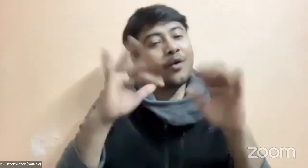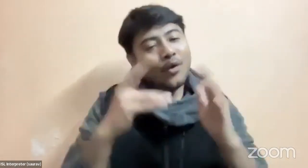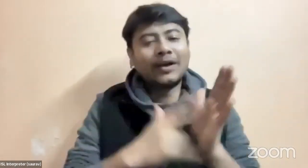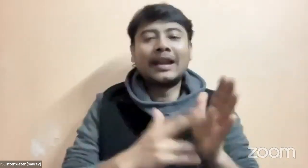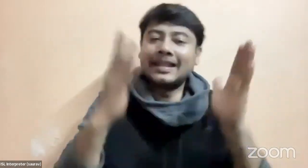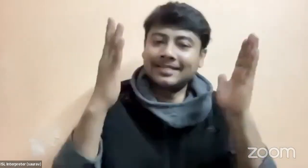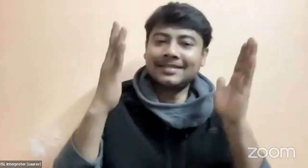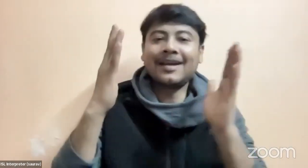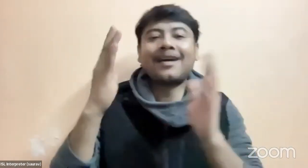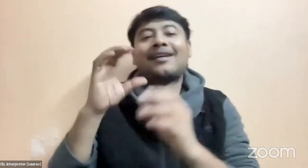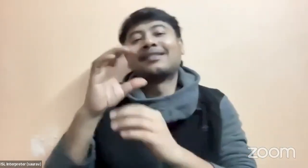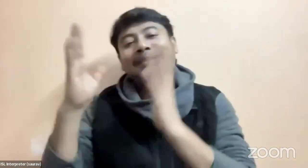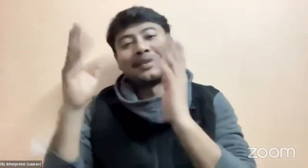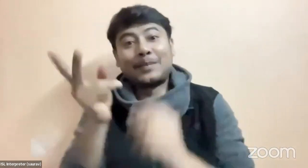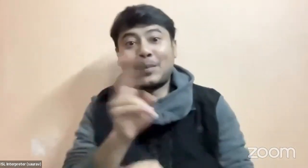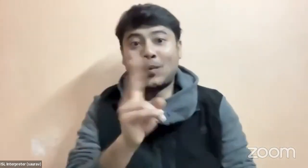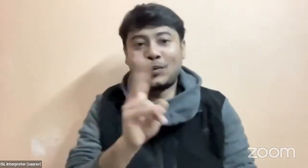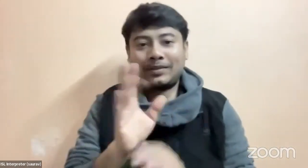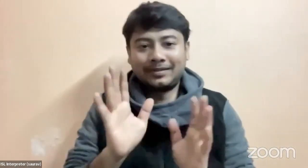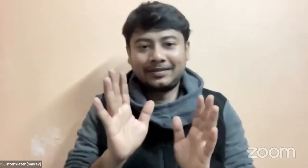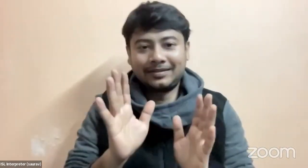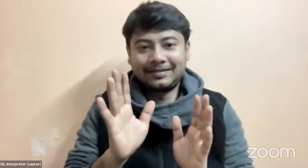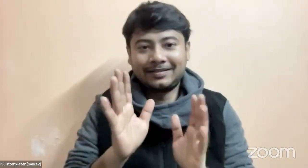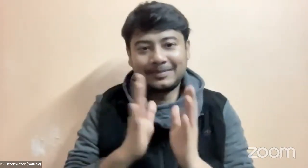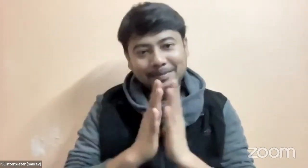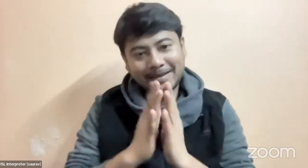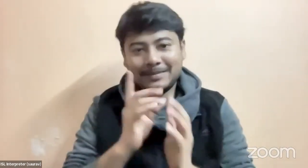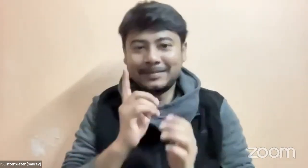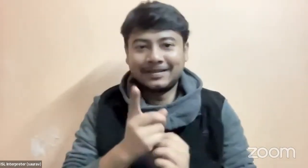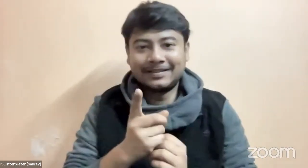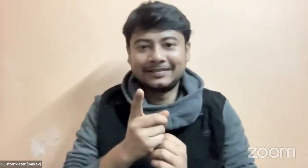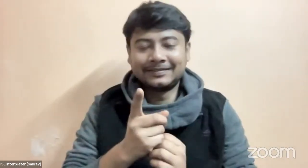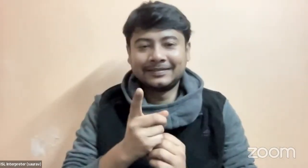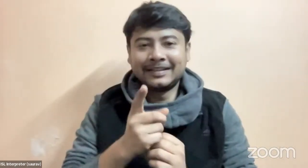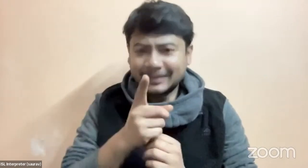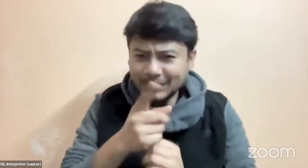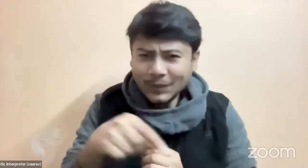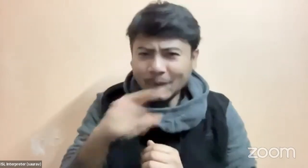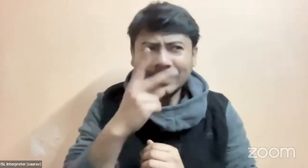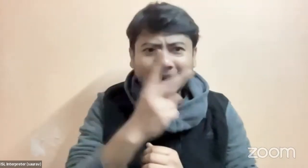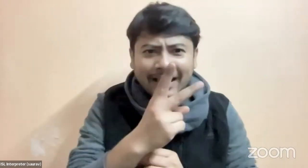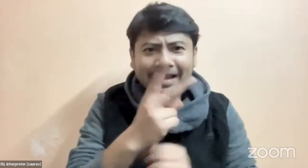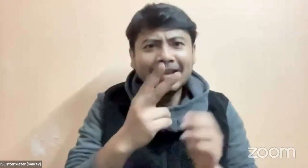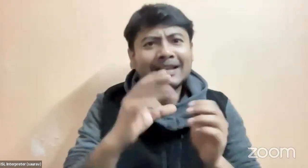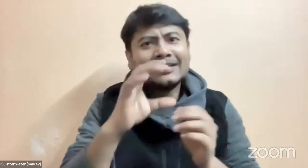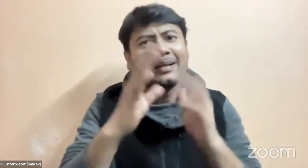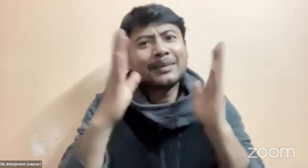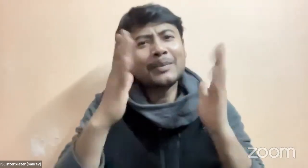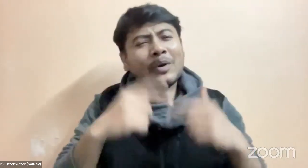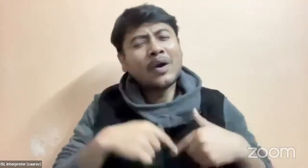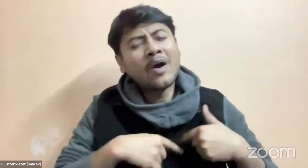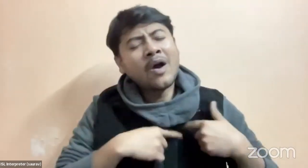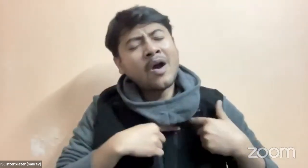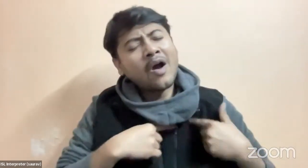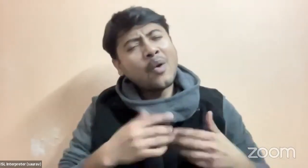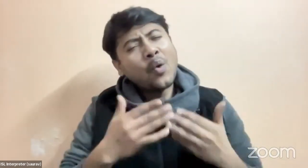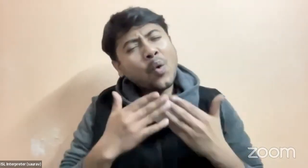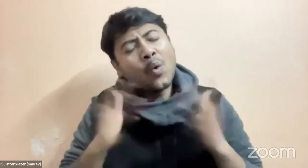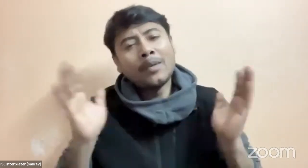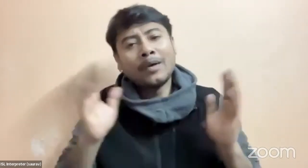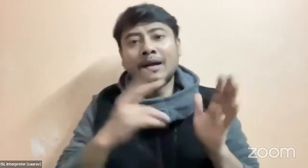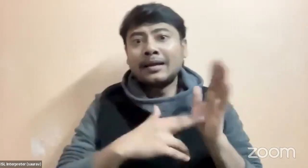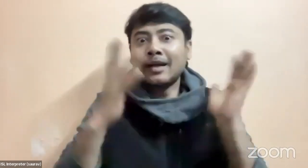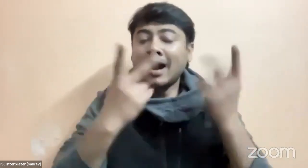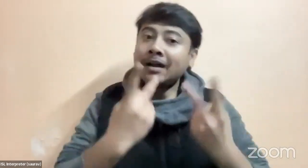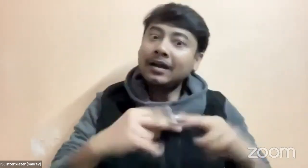Krishna's love, because of this, Krishna's love looks little conditioned. And a little conditioning is there.